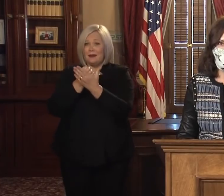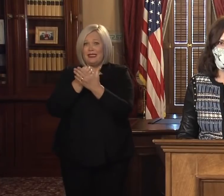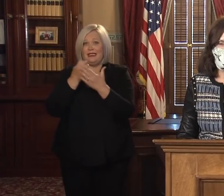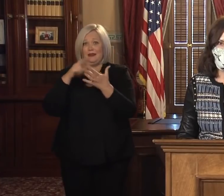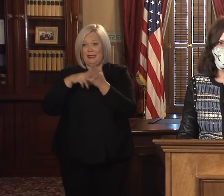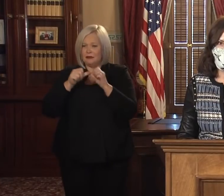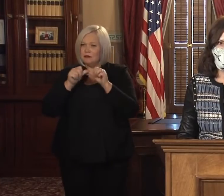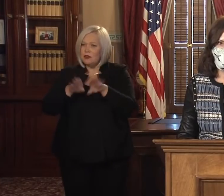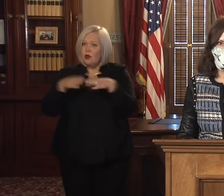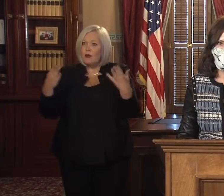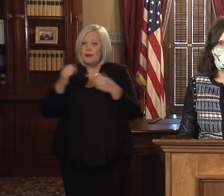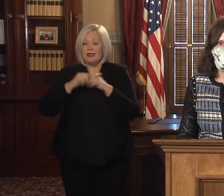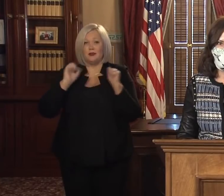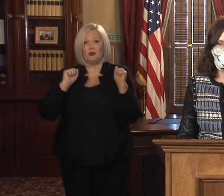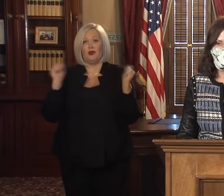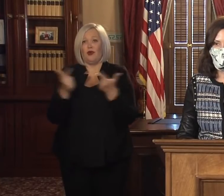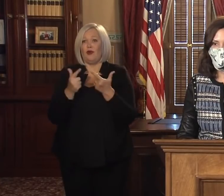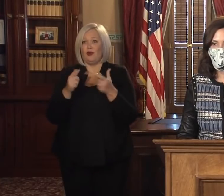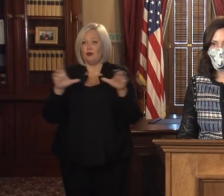part.